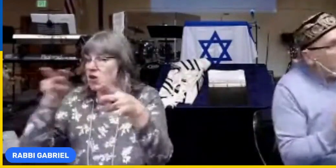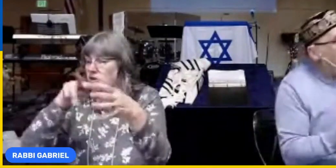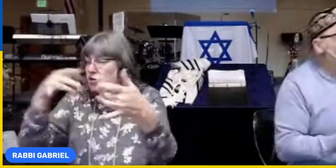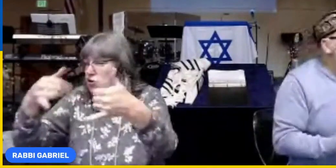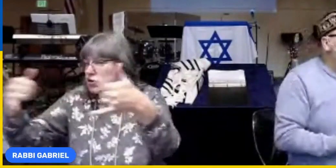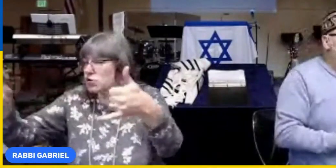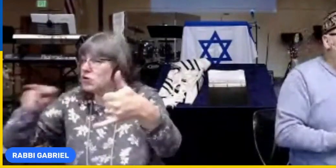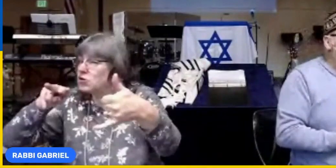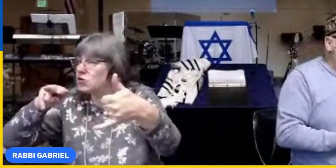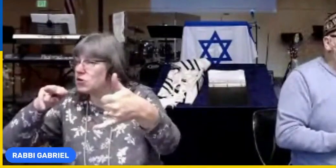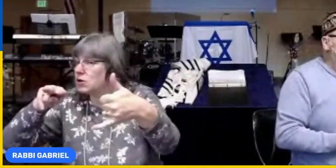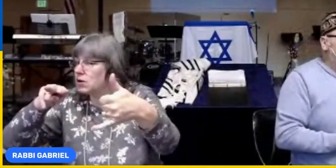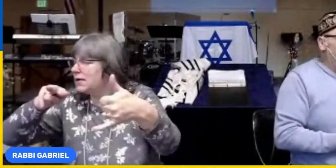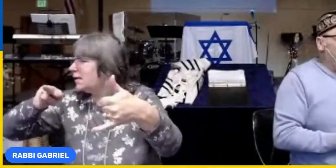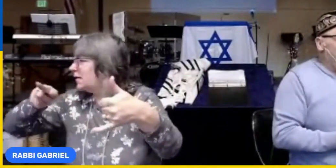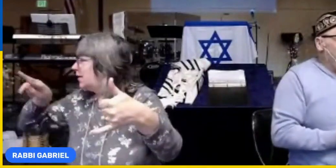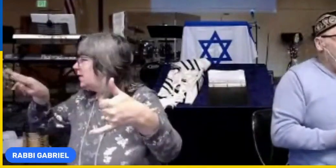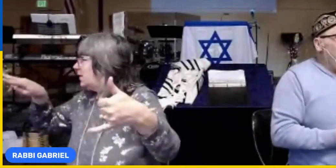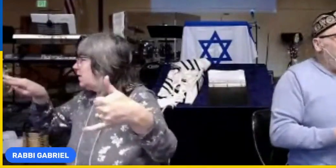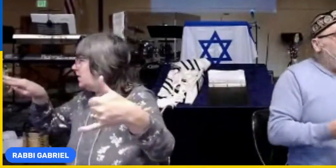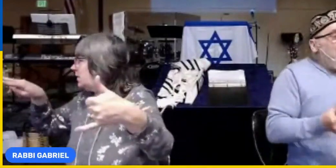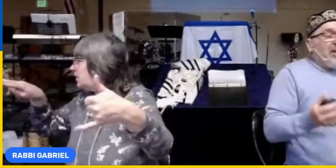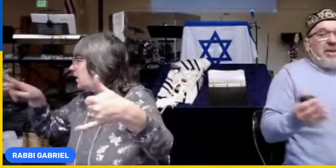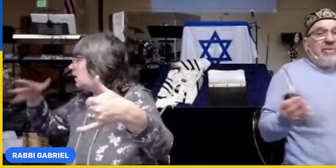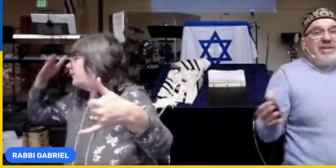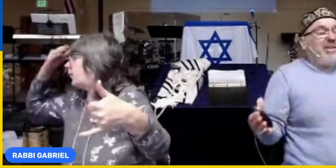story of it, it almost didn't make the cut because of it.